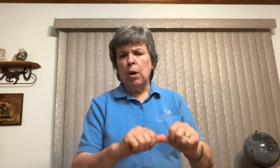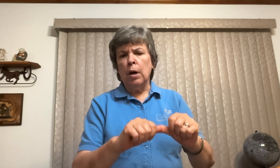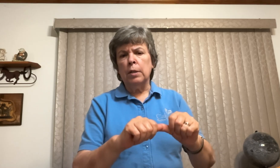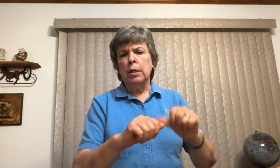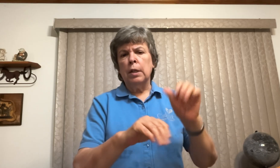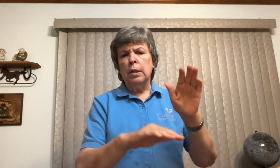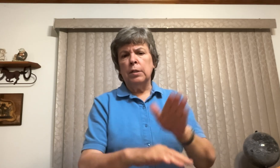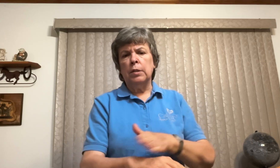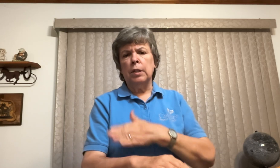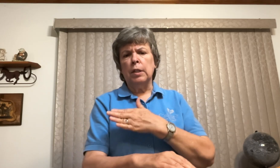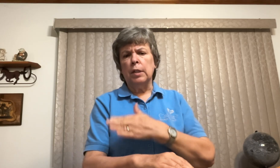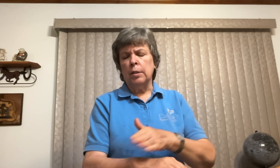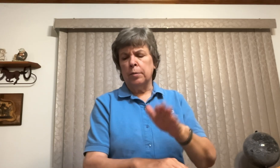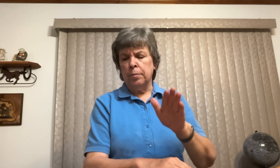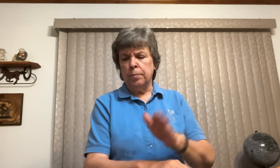on singing.